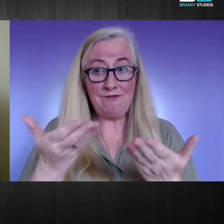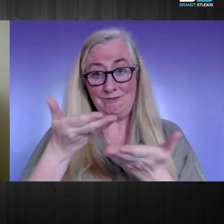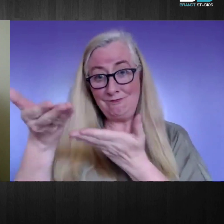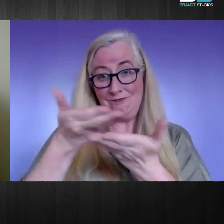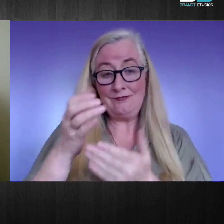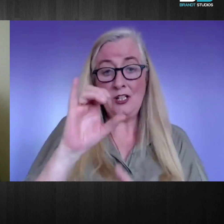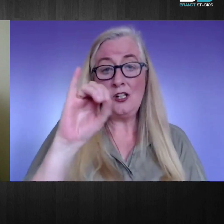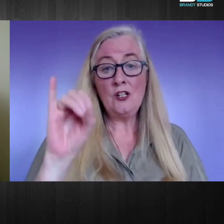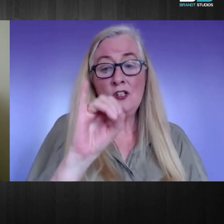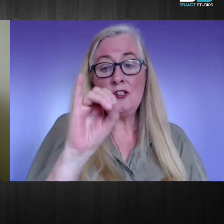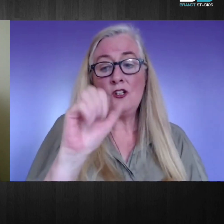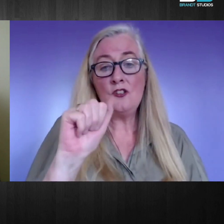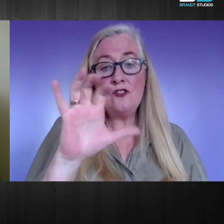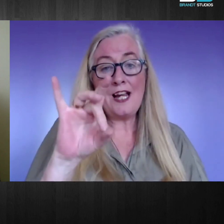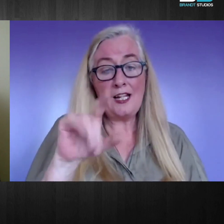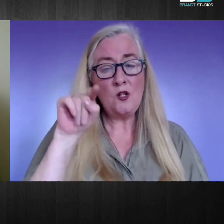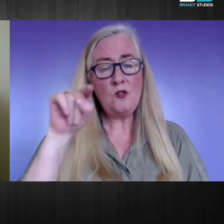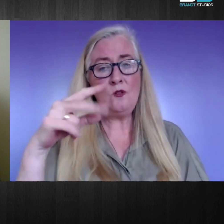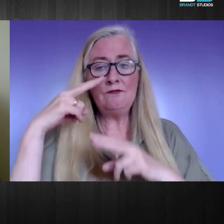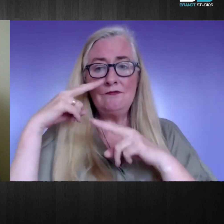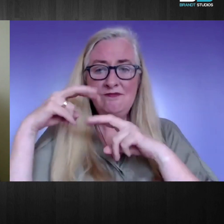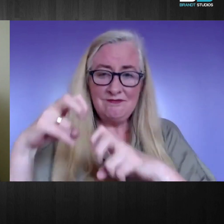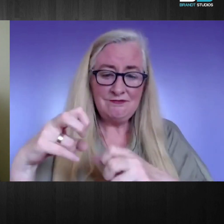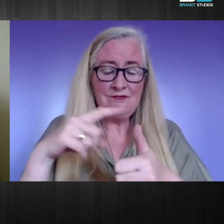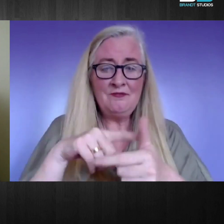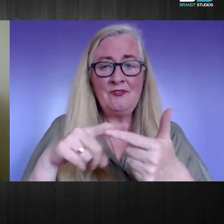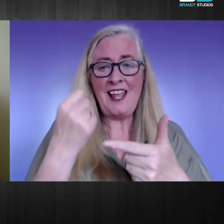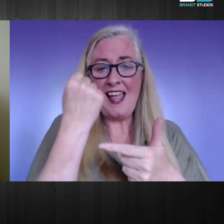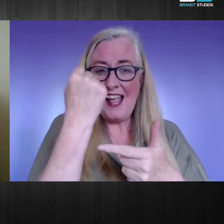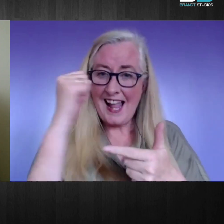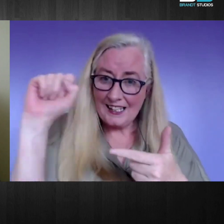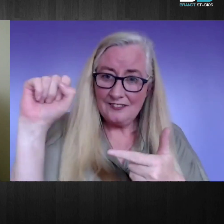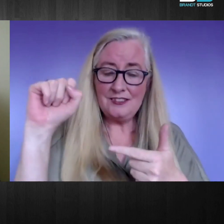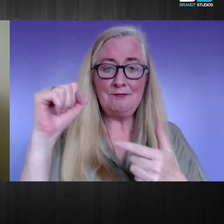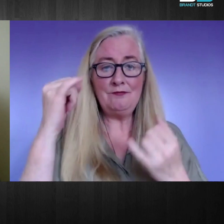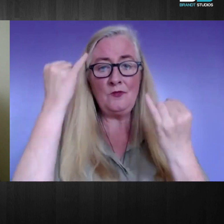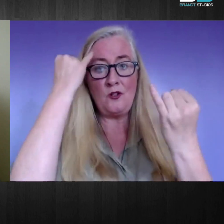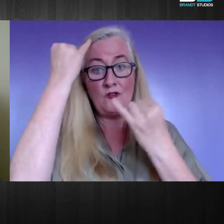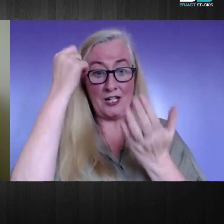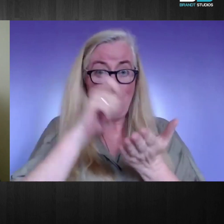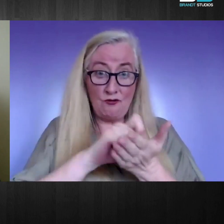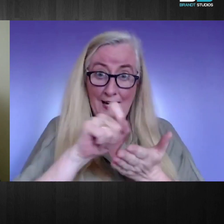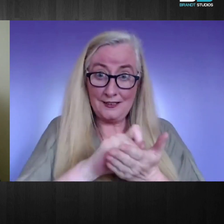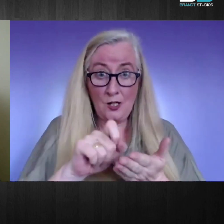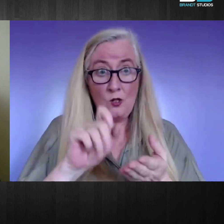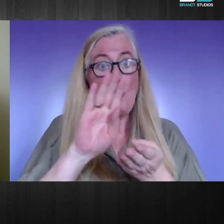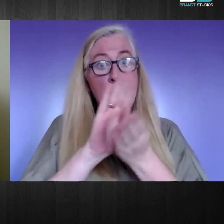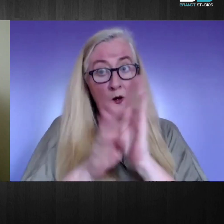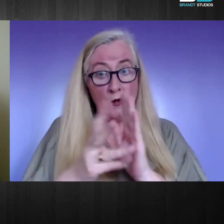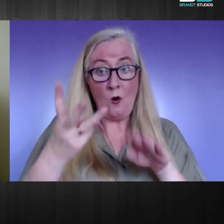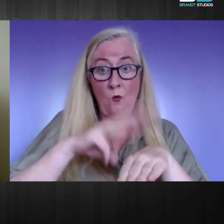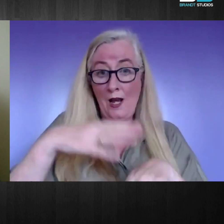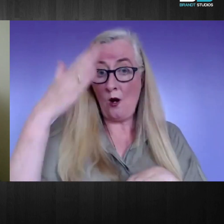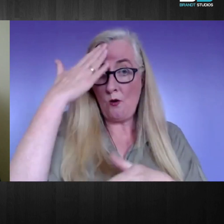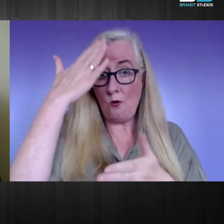research, activism, creative writing. You're quickly establishing yourself as a well-known author. All this seems